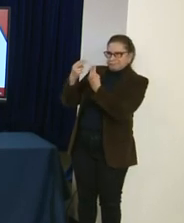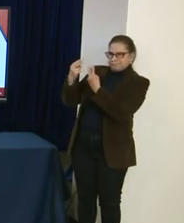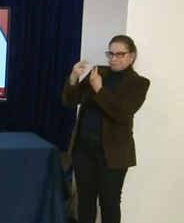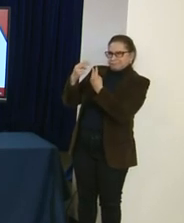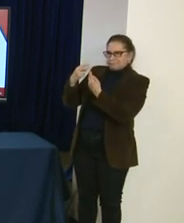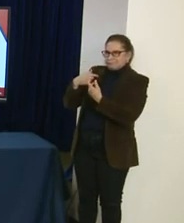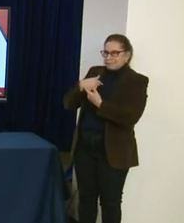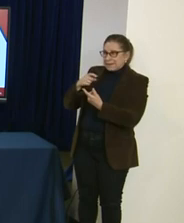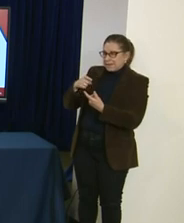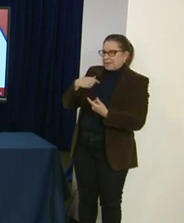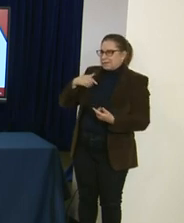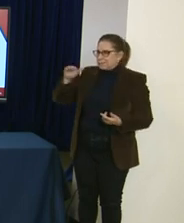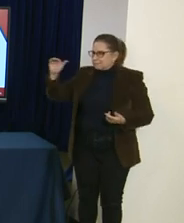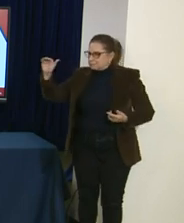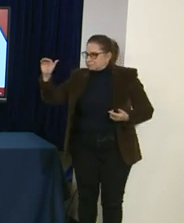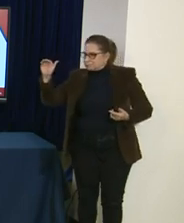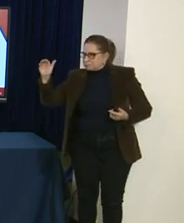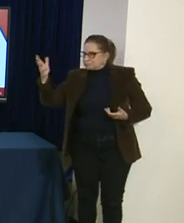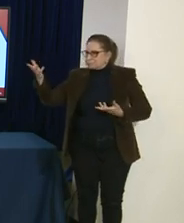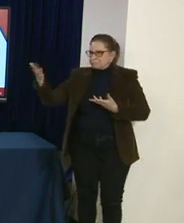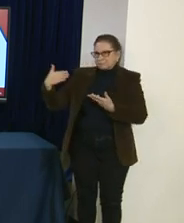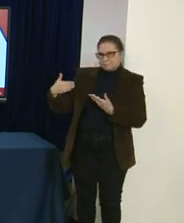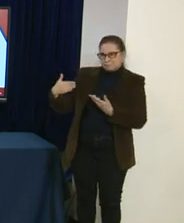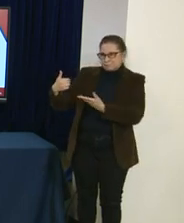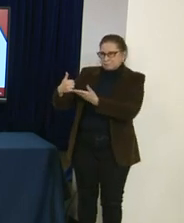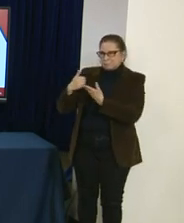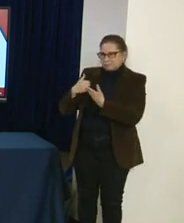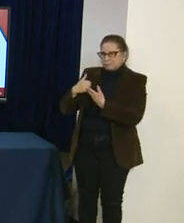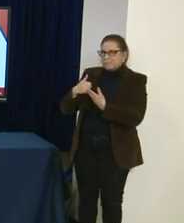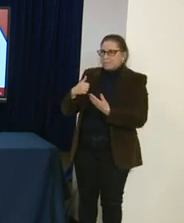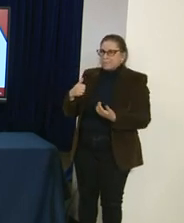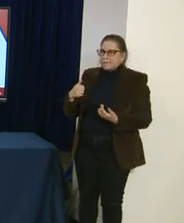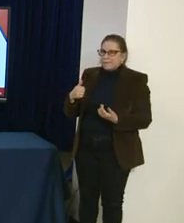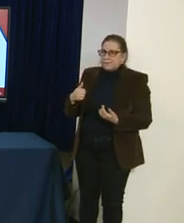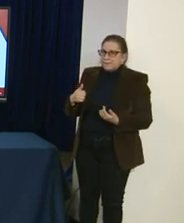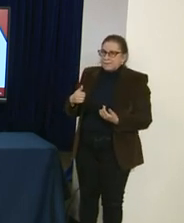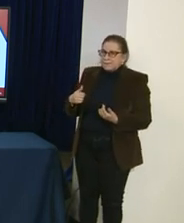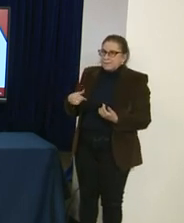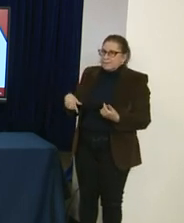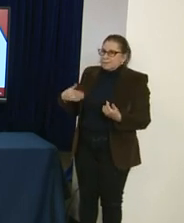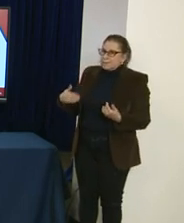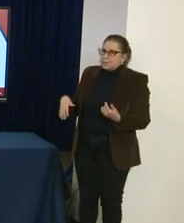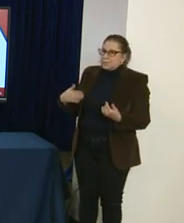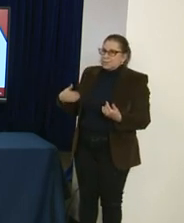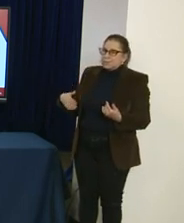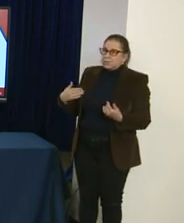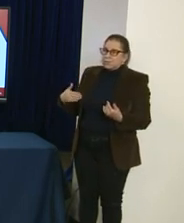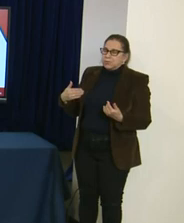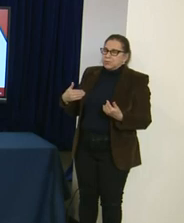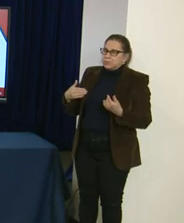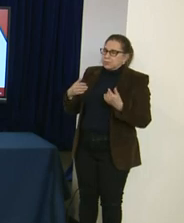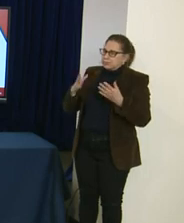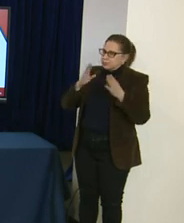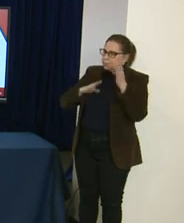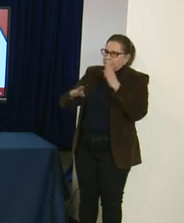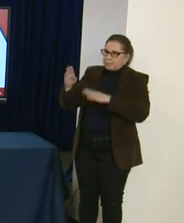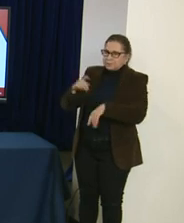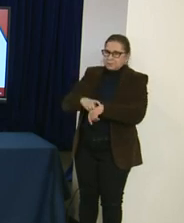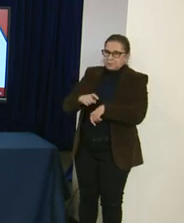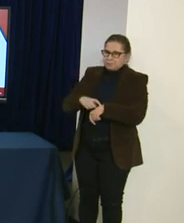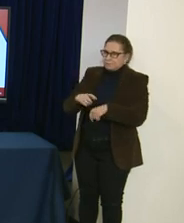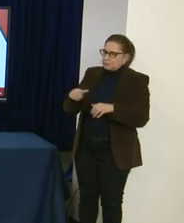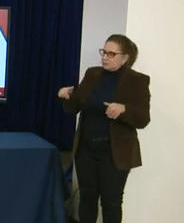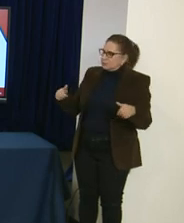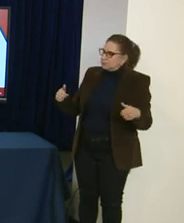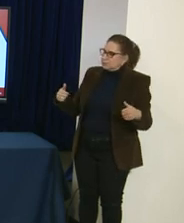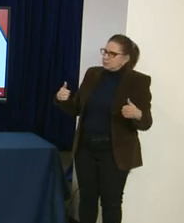business. So these are certainly unprecedented times, troubling times, and I know that cause a lot of anxiety, but I want to let you know